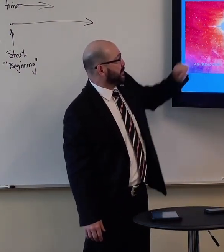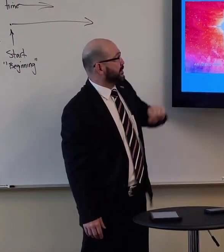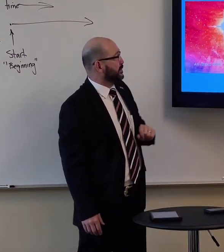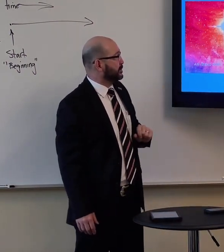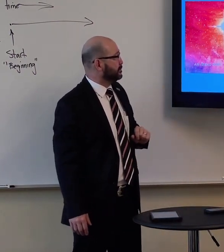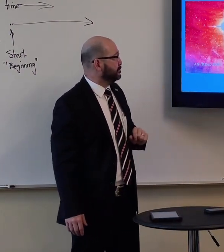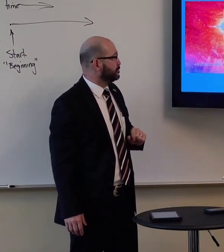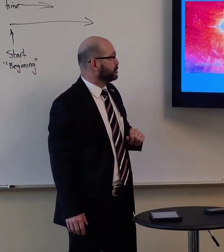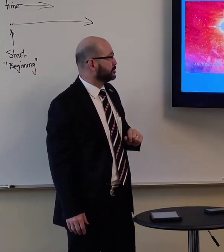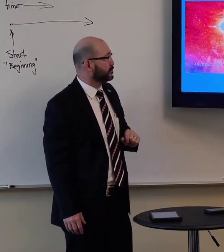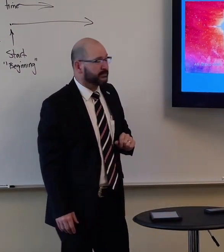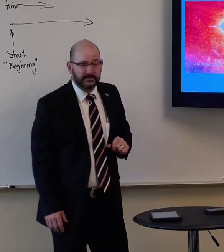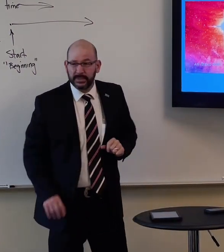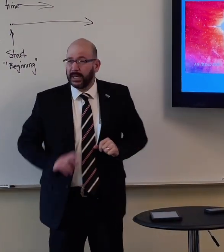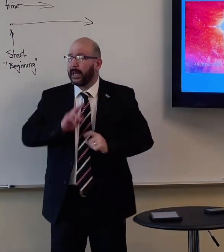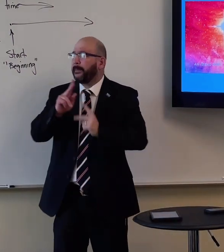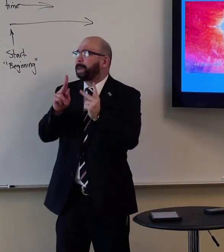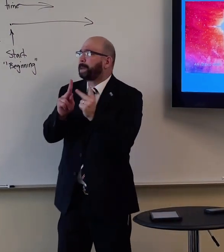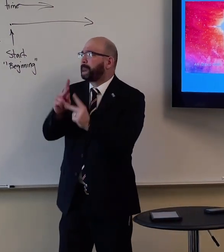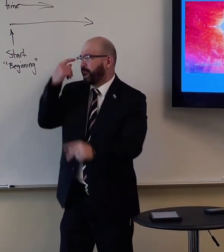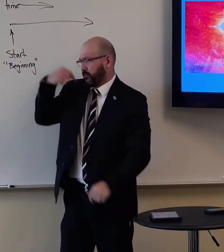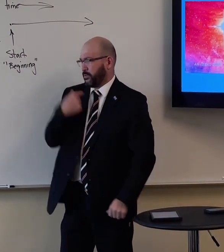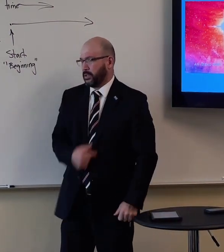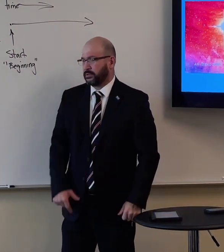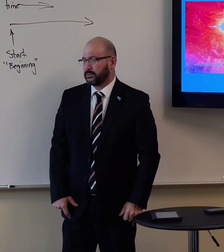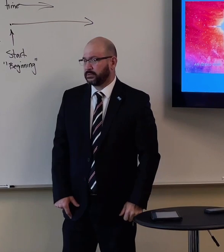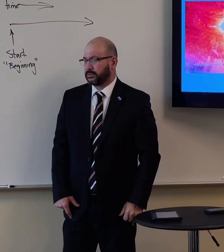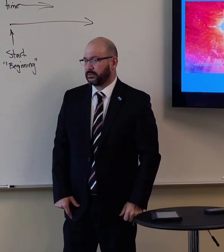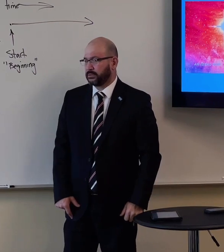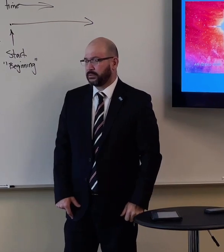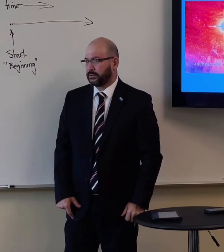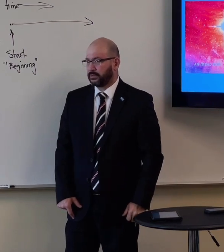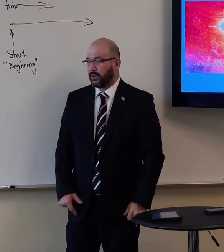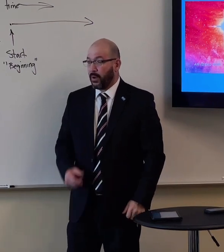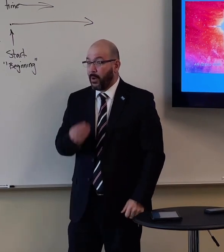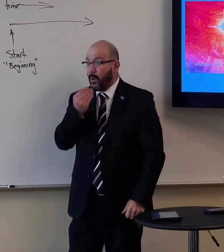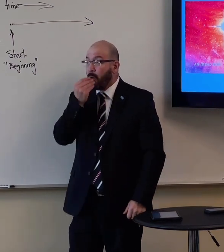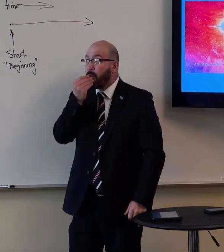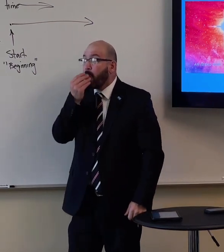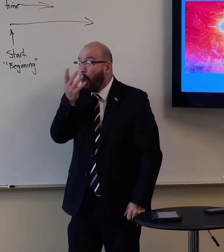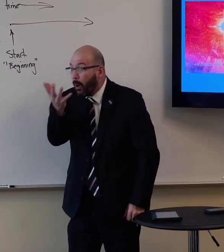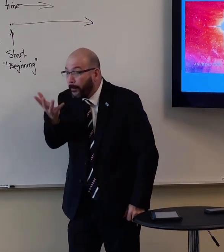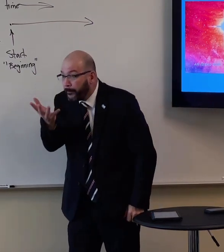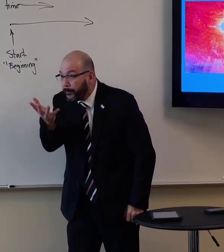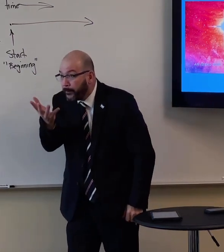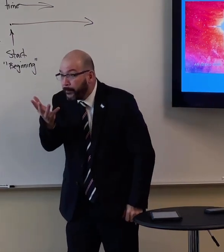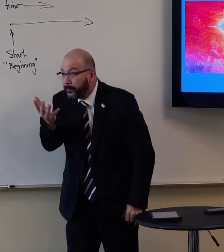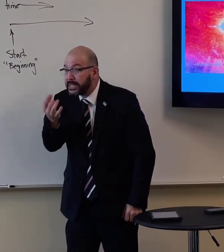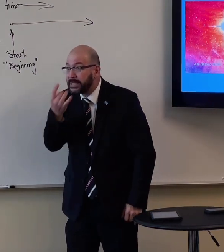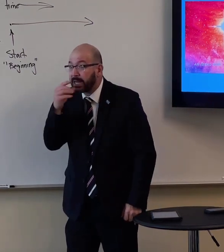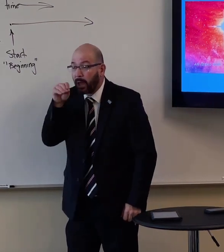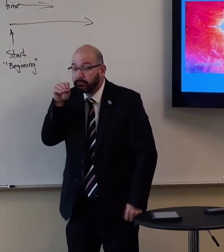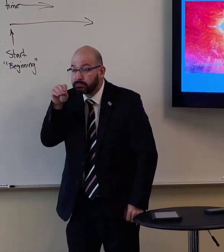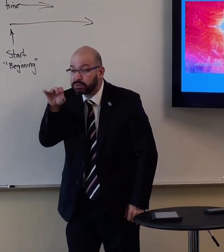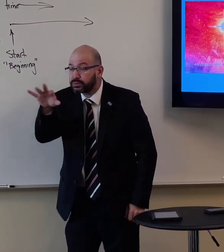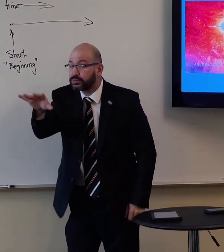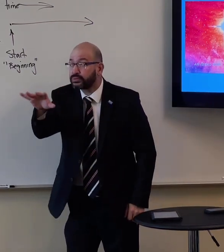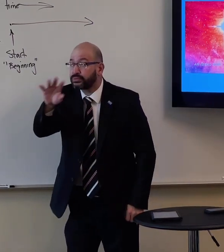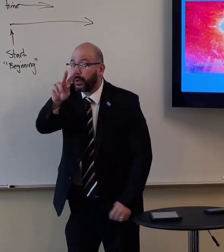How about the sun itself? The sun is perfect for us. It's warm enough. It gives